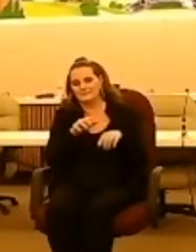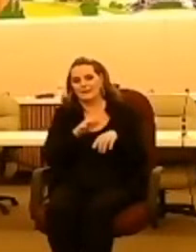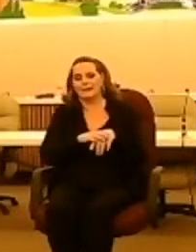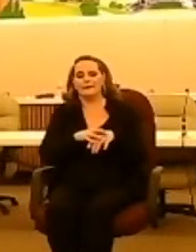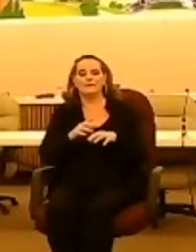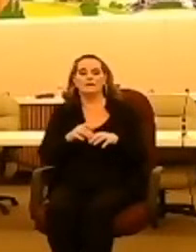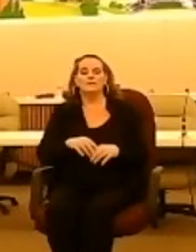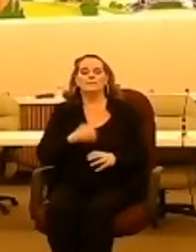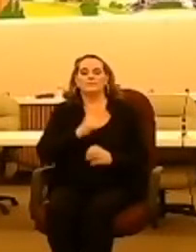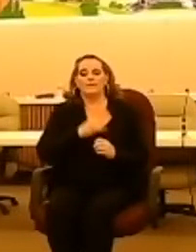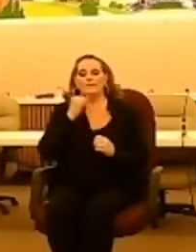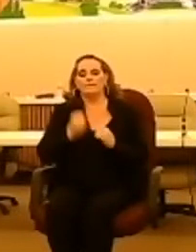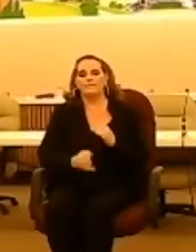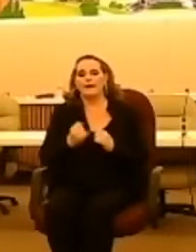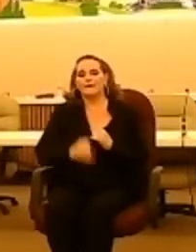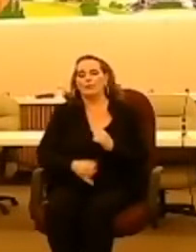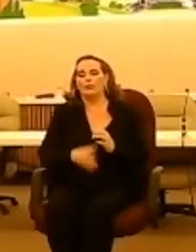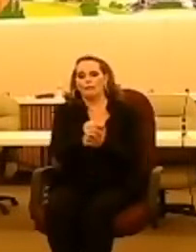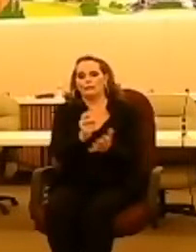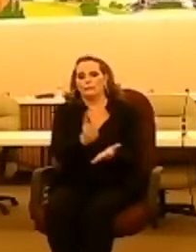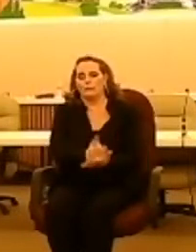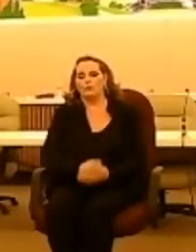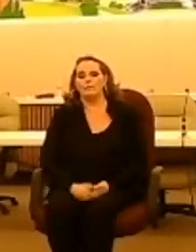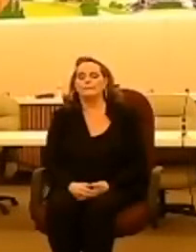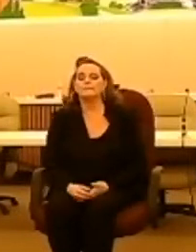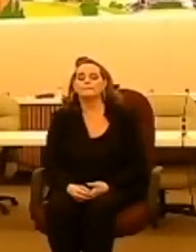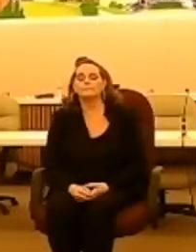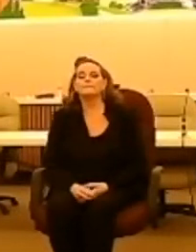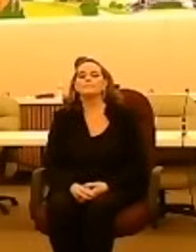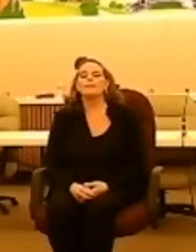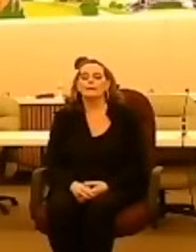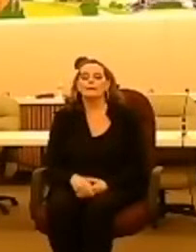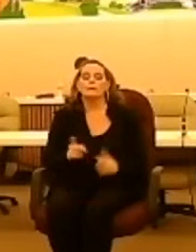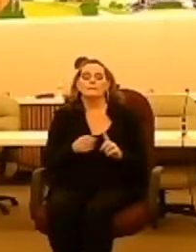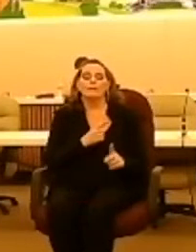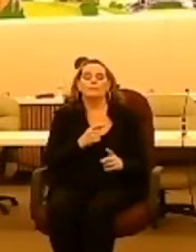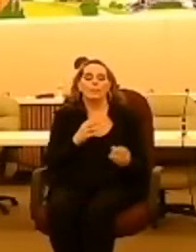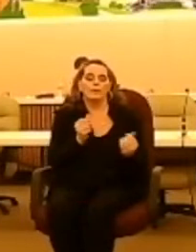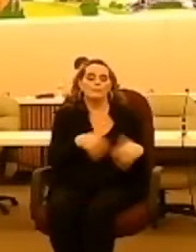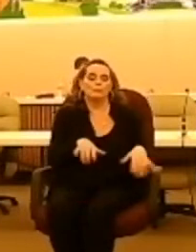the final authorization by the property owner.